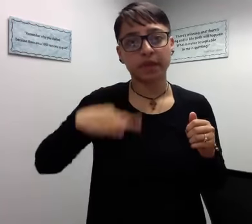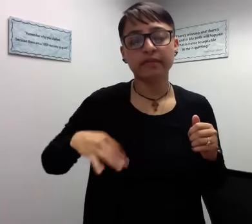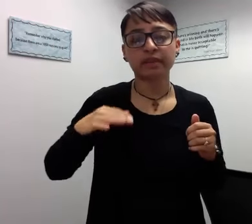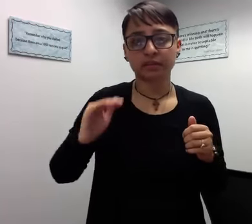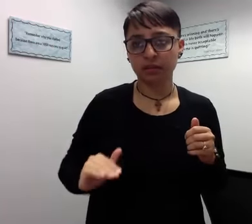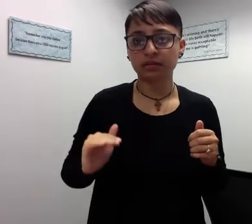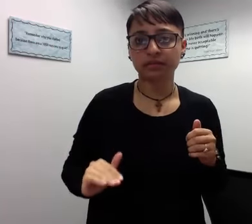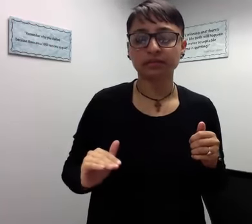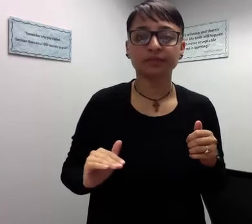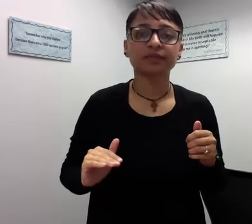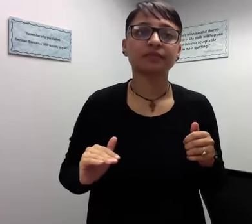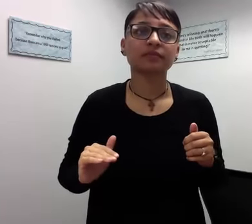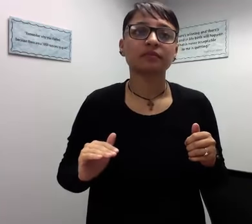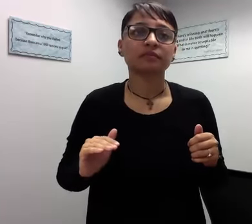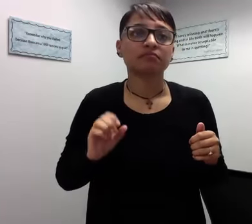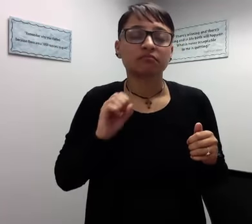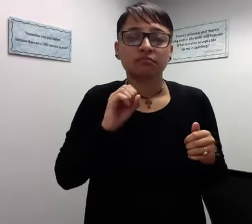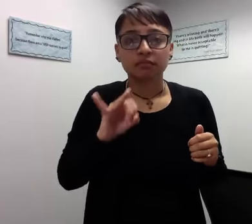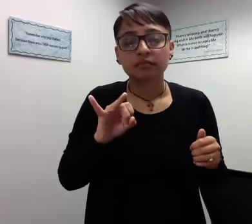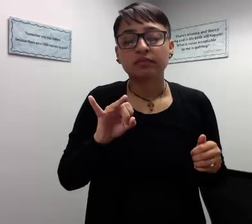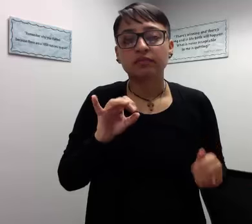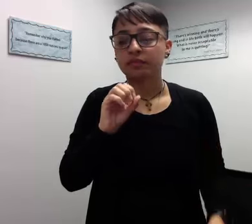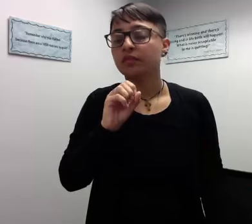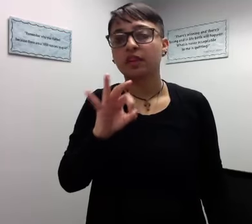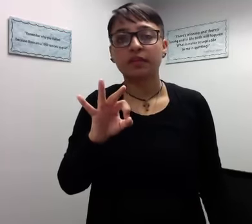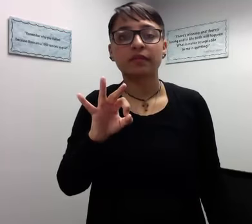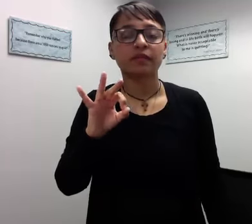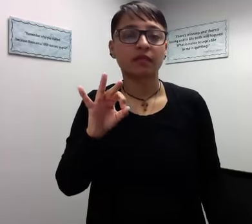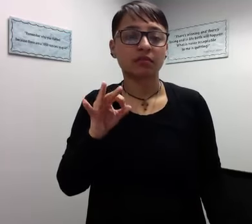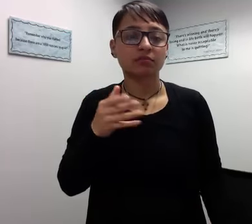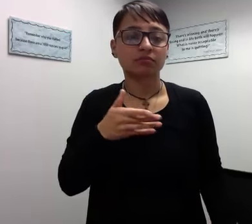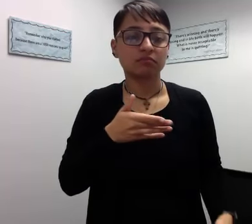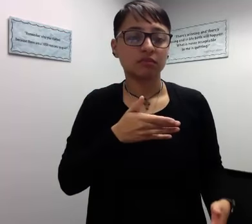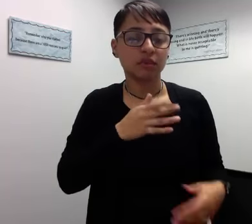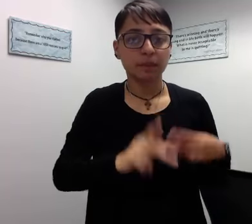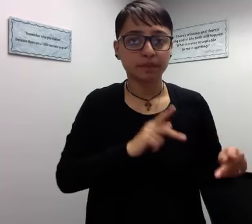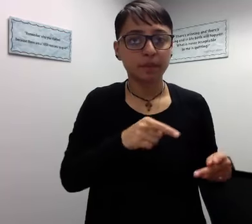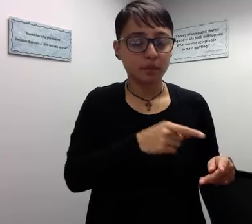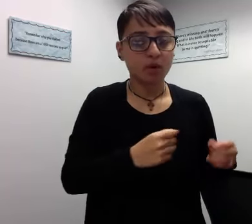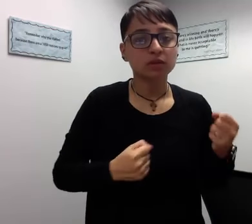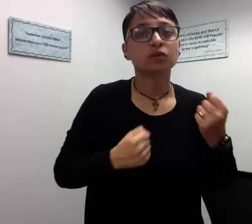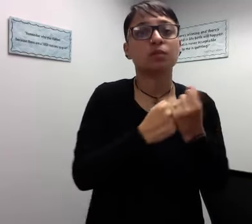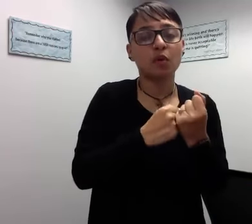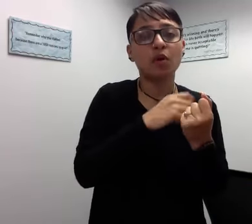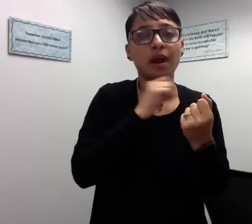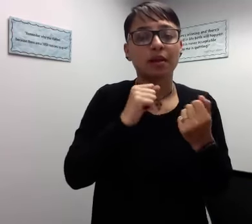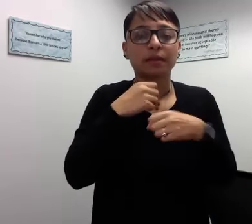As long as there's a lot of follow-through and everybody's checking in to make sure it's working well, a